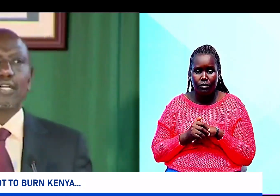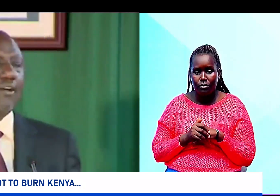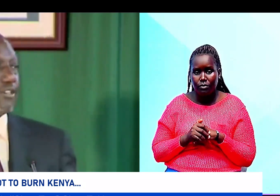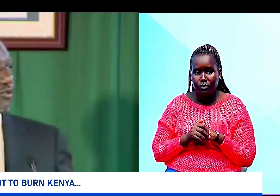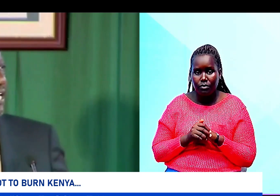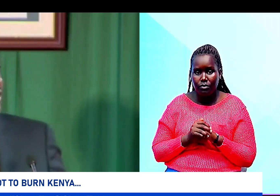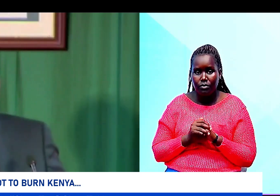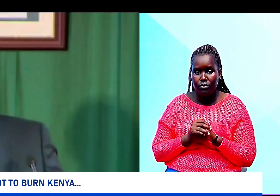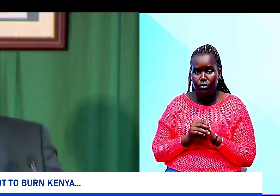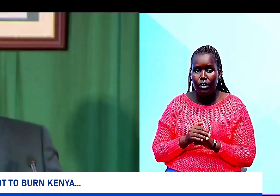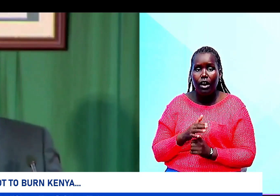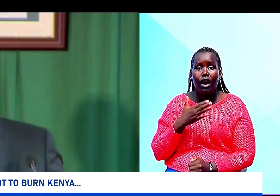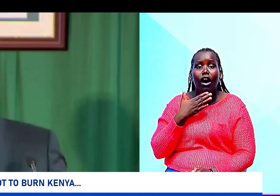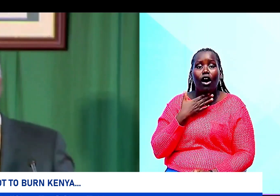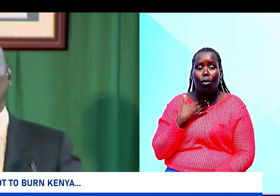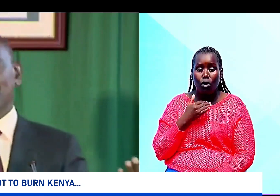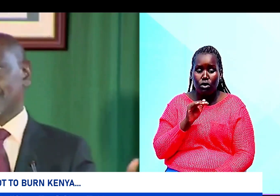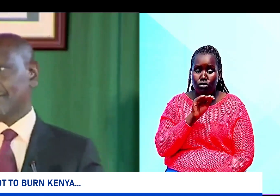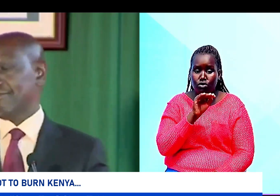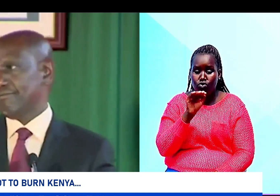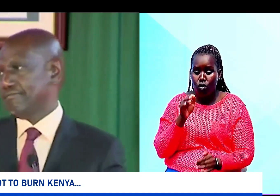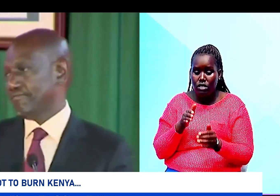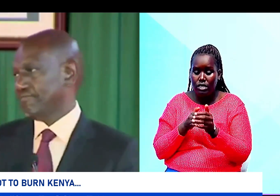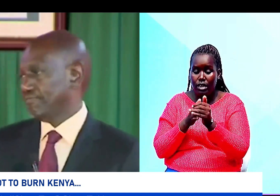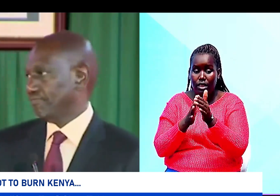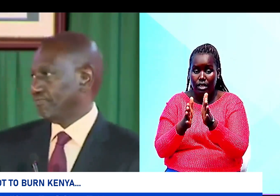And I want to ask the leaders,